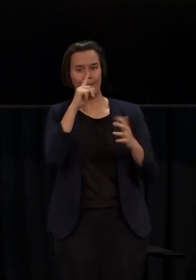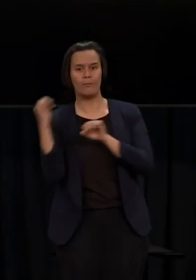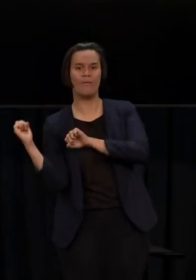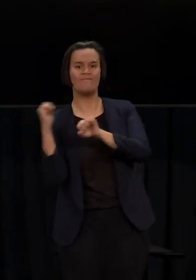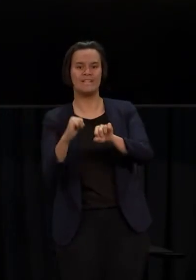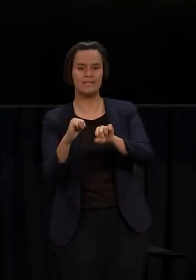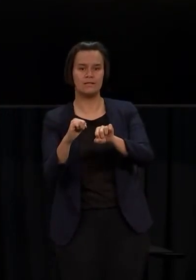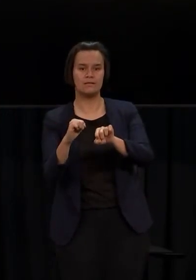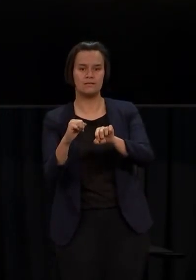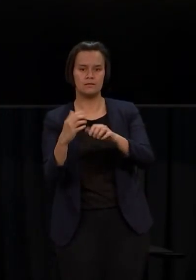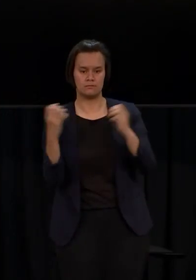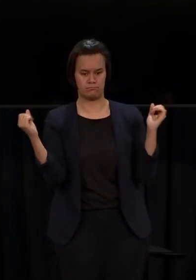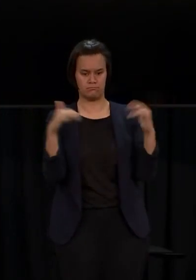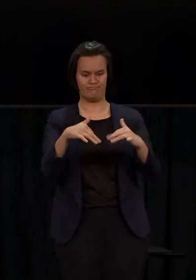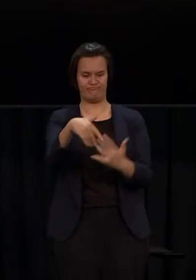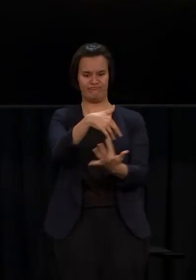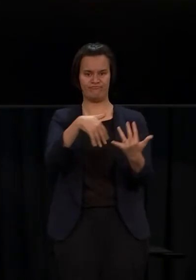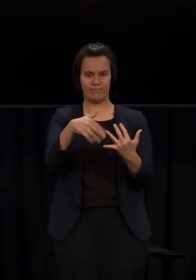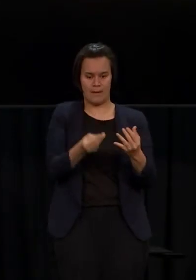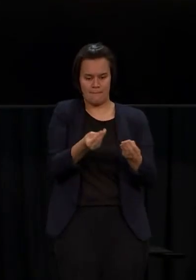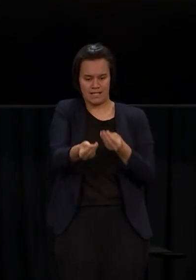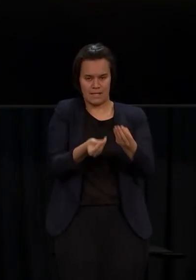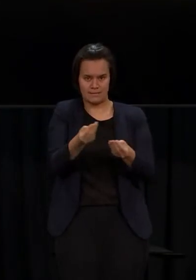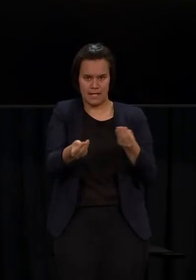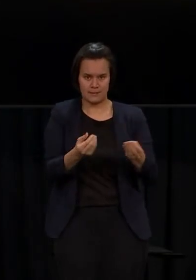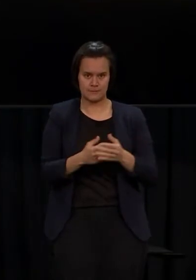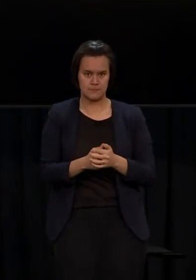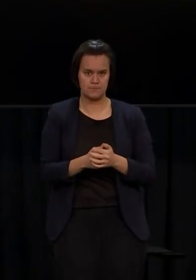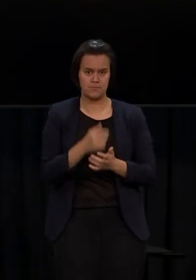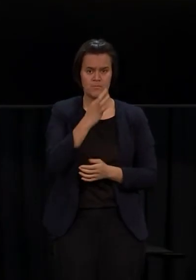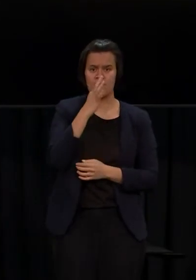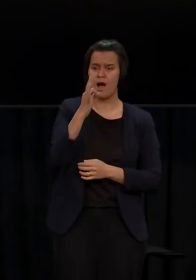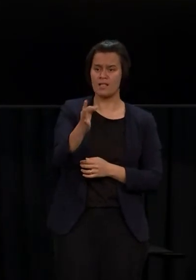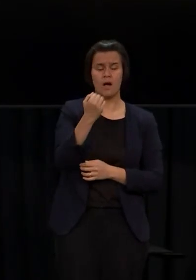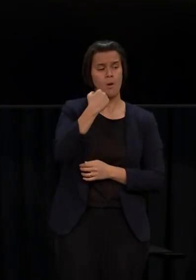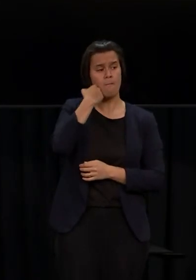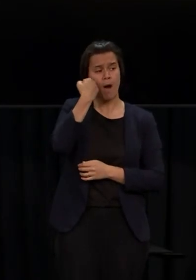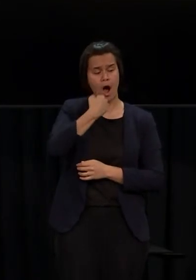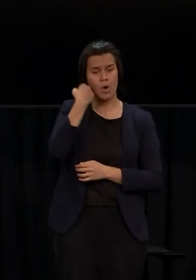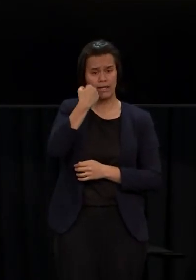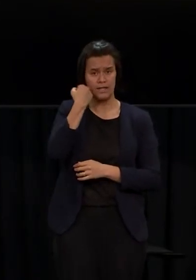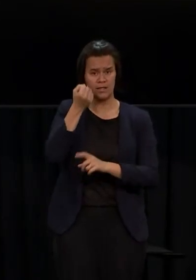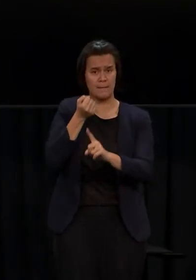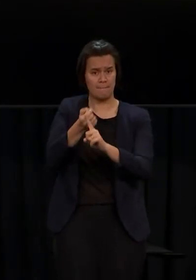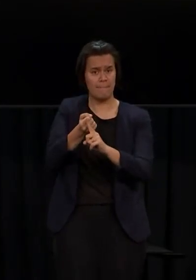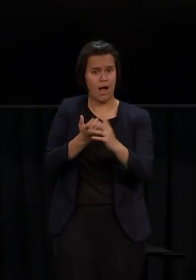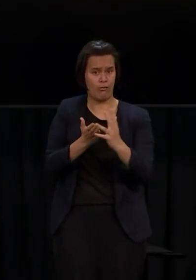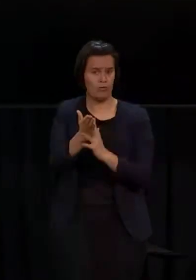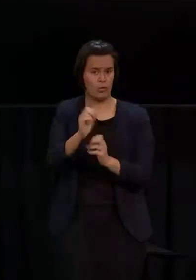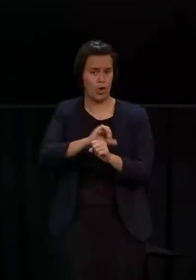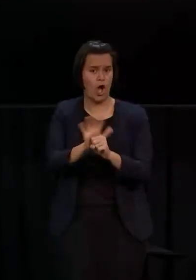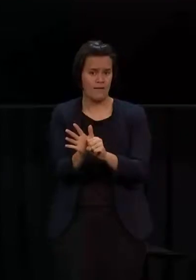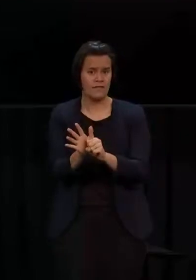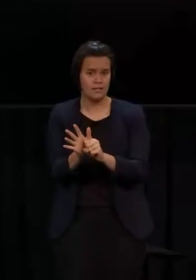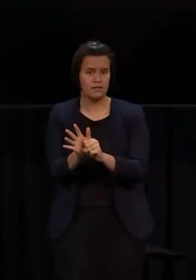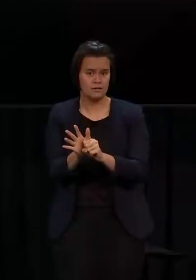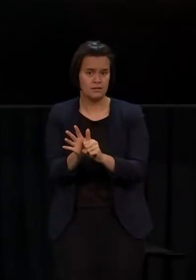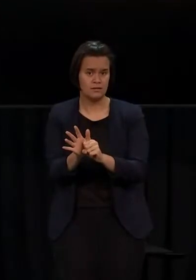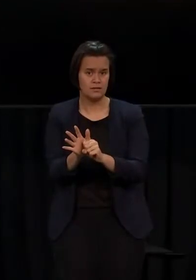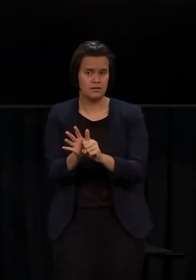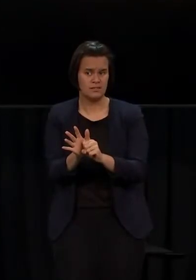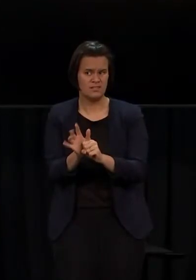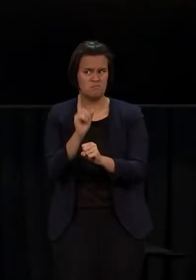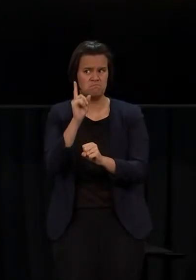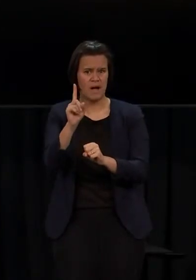high level. We have seen today that Māori are affected by this outbreak and incredibly affected. Māori vaccination rates are